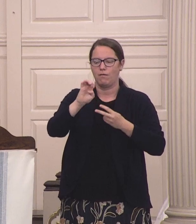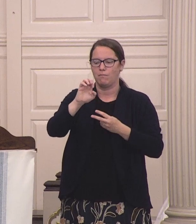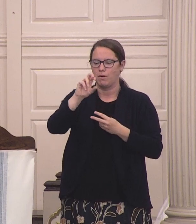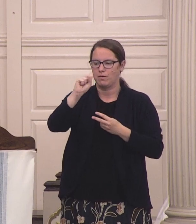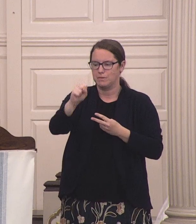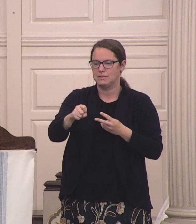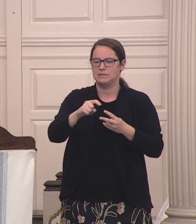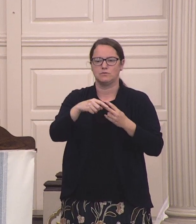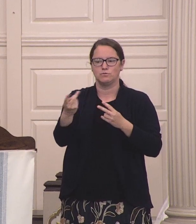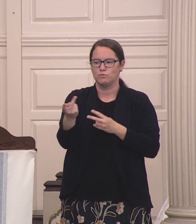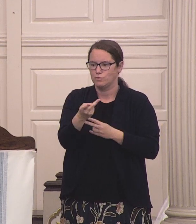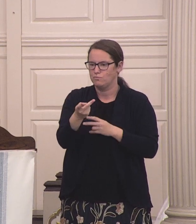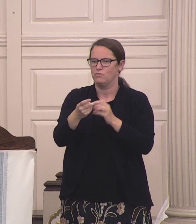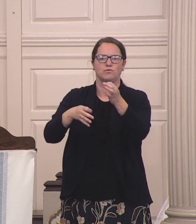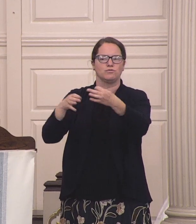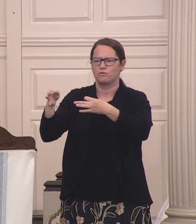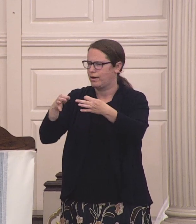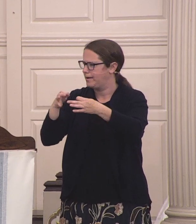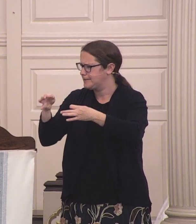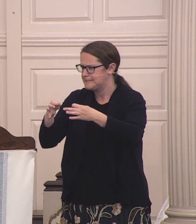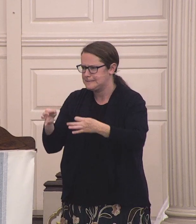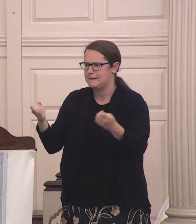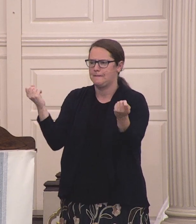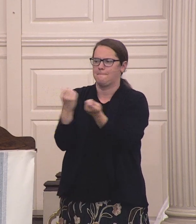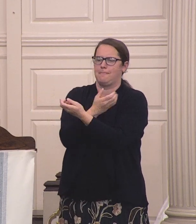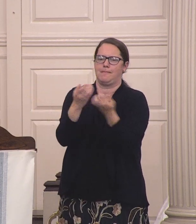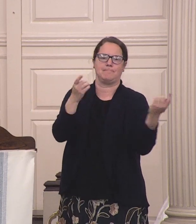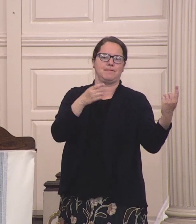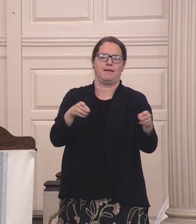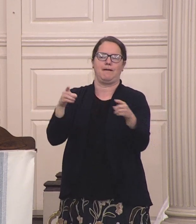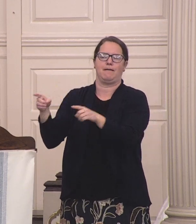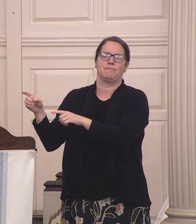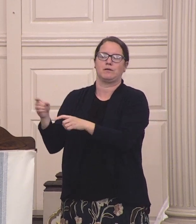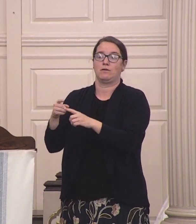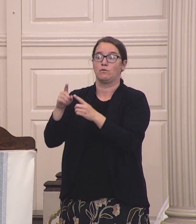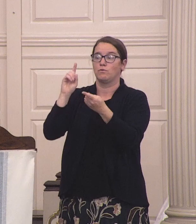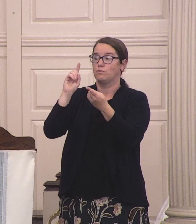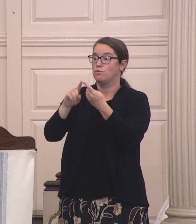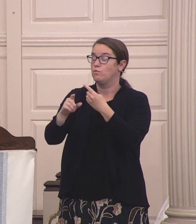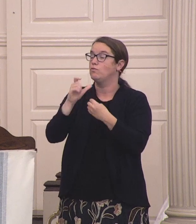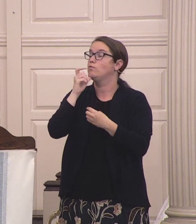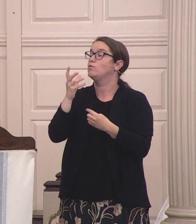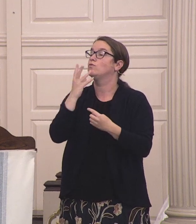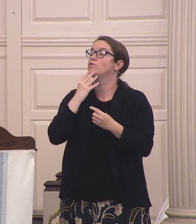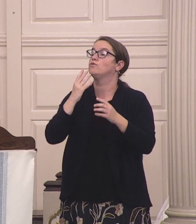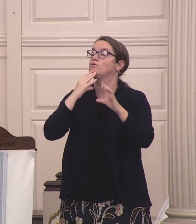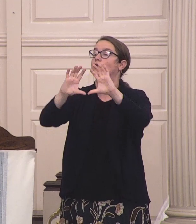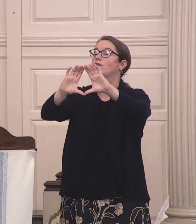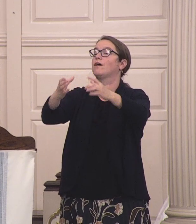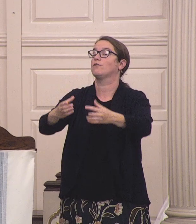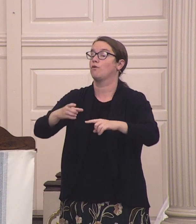wonders God had worked among the Gentiles through them.